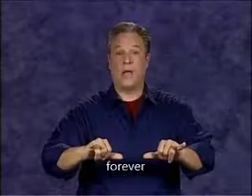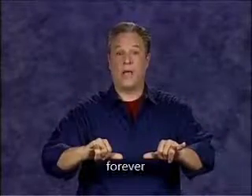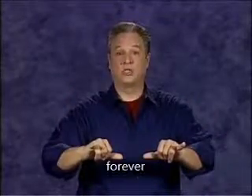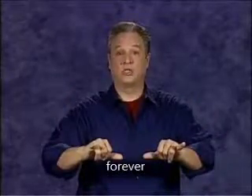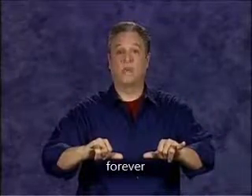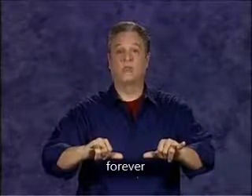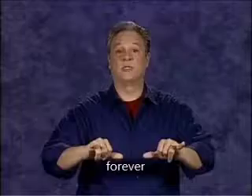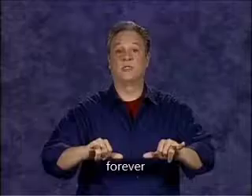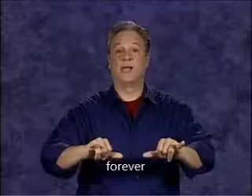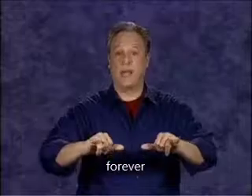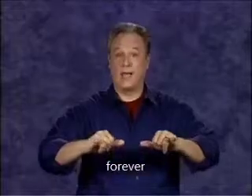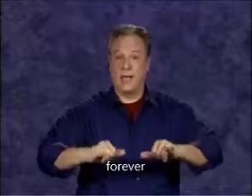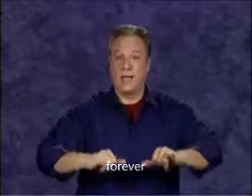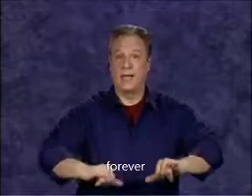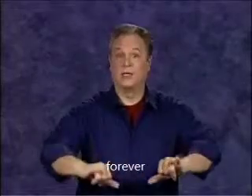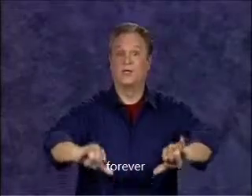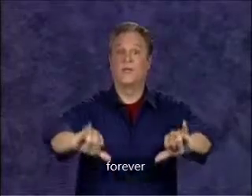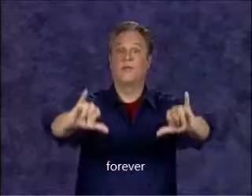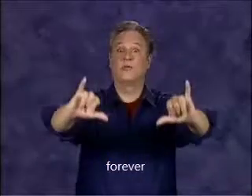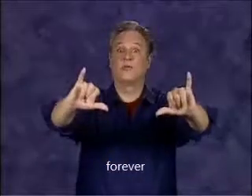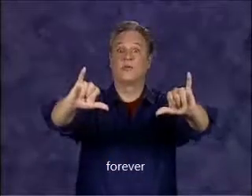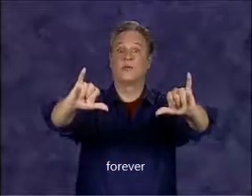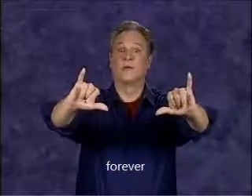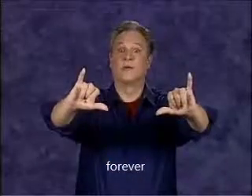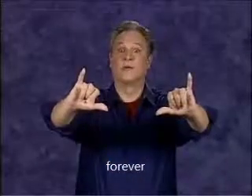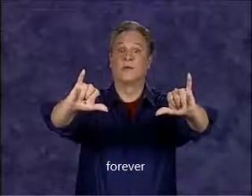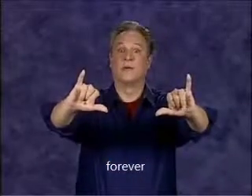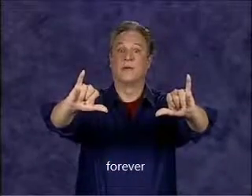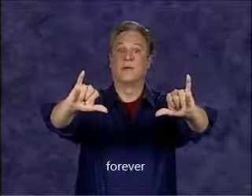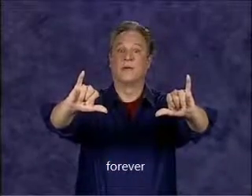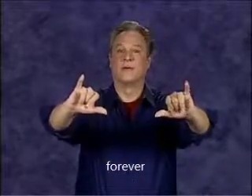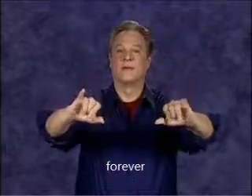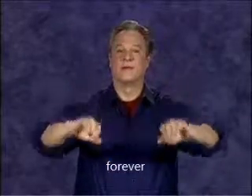hand shape to stay into the future.